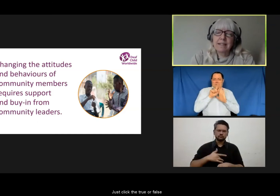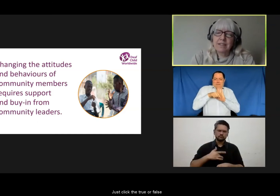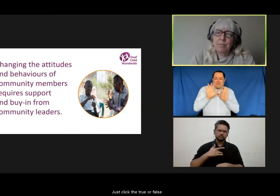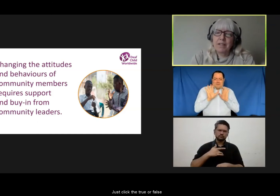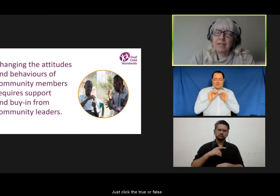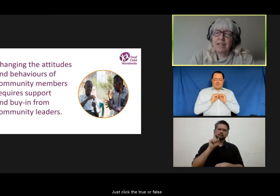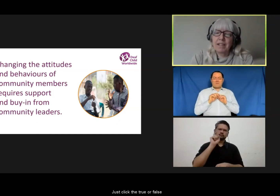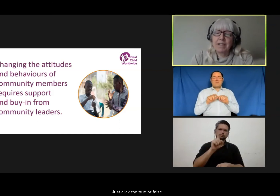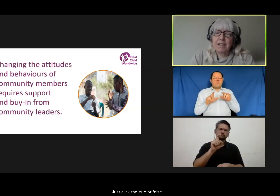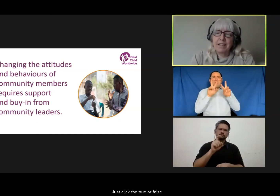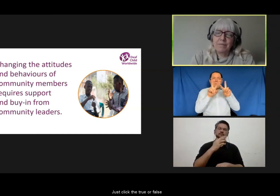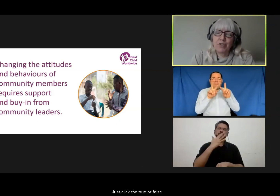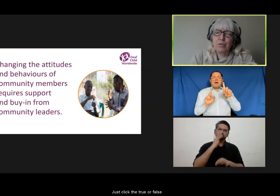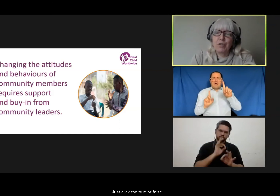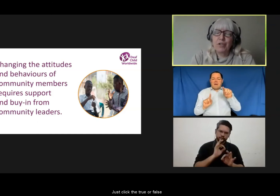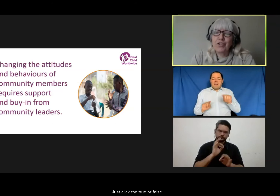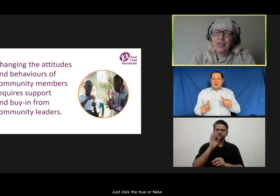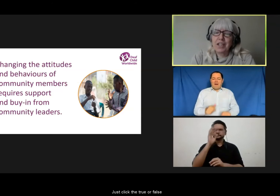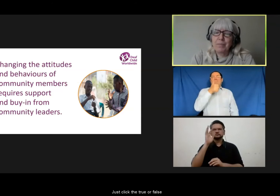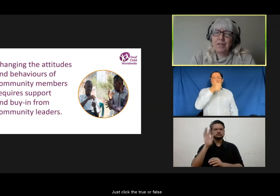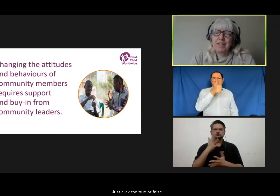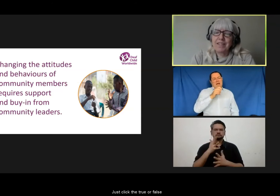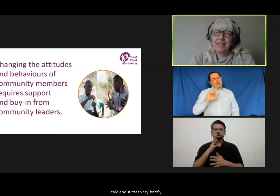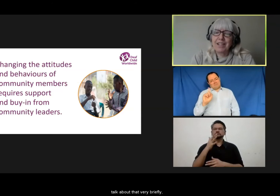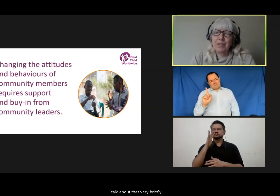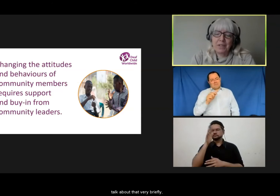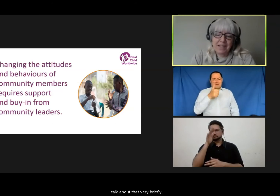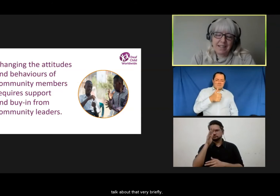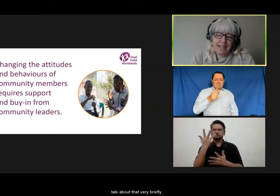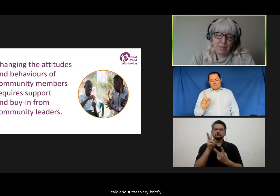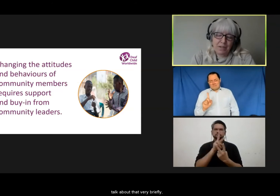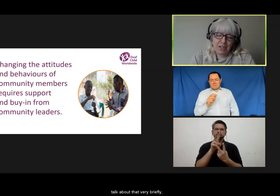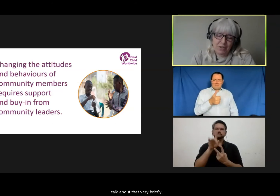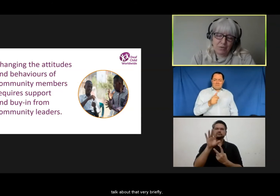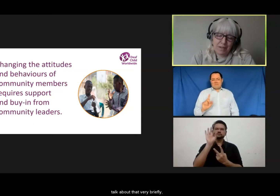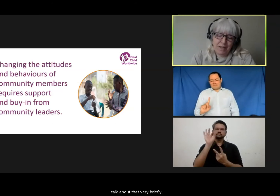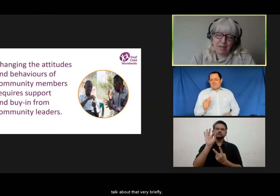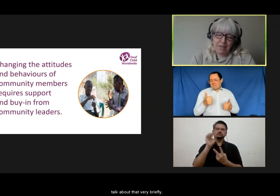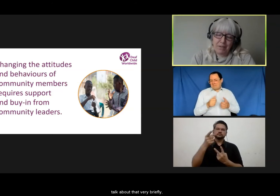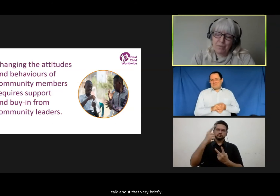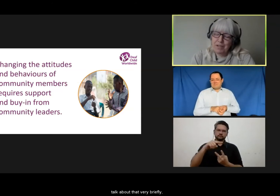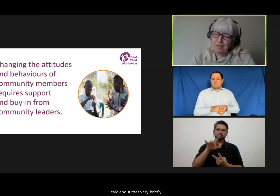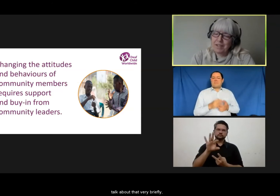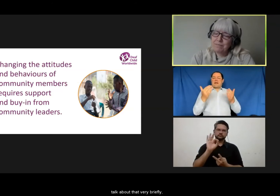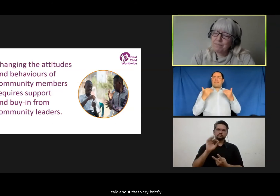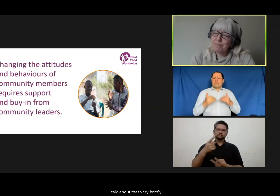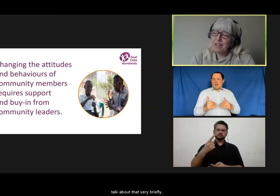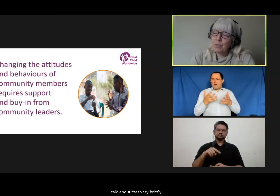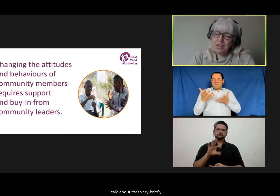click the true or false statement, and then we'll just talk about that very